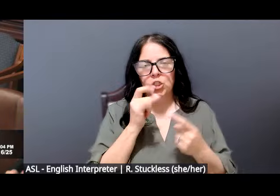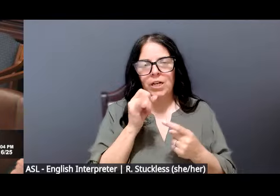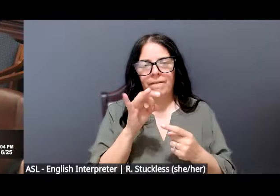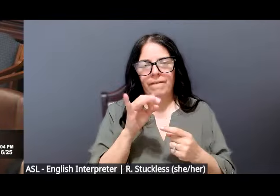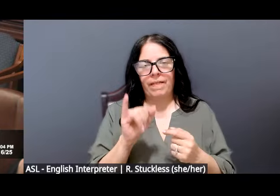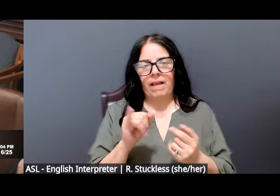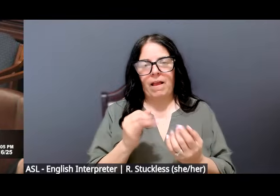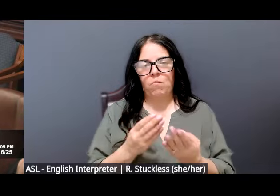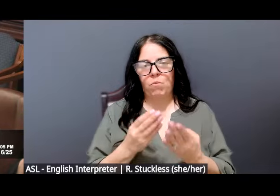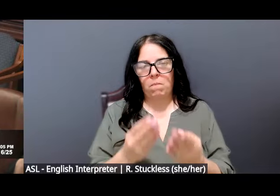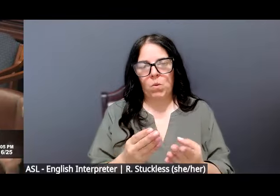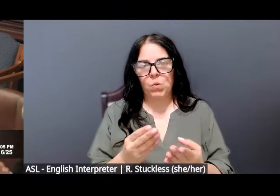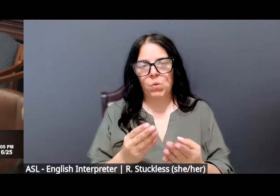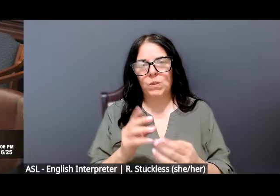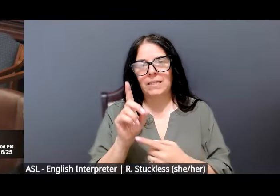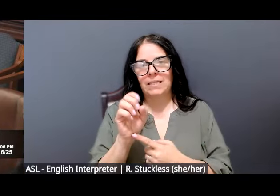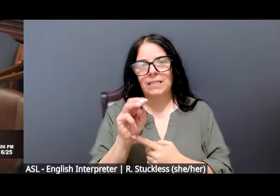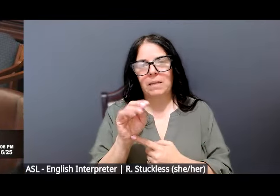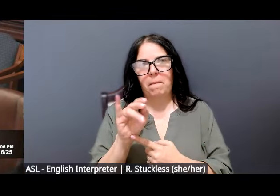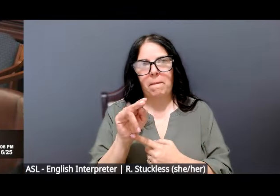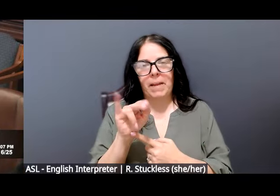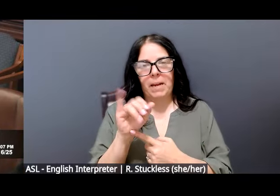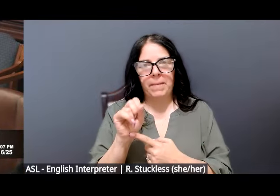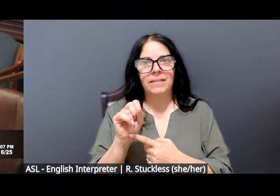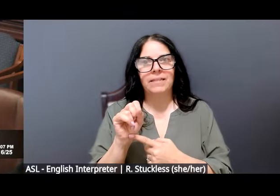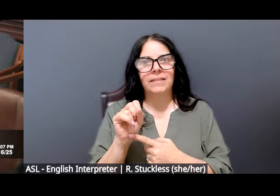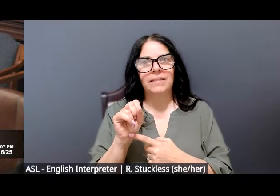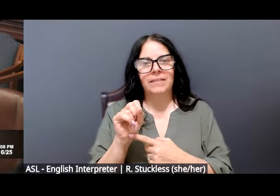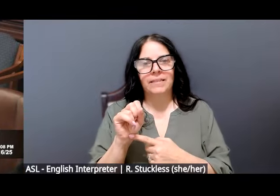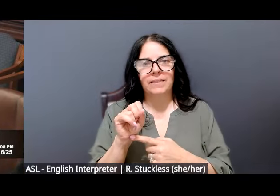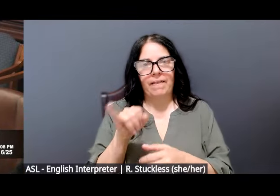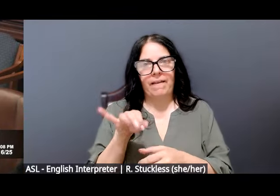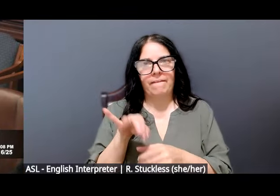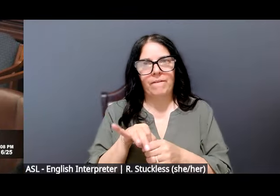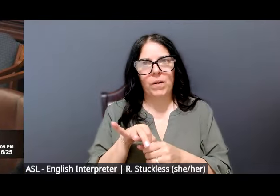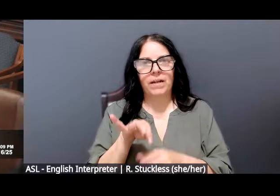modification to voting system Dominion Democracy Suite